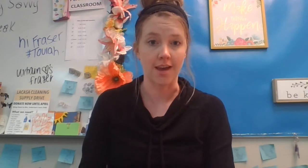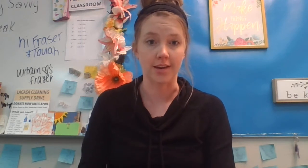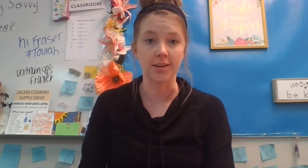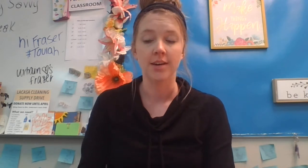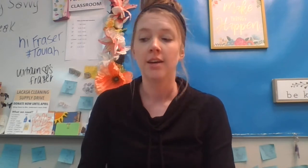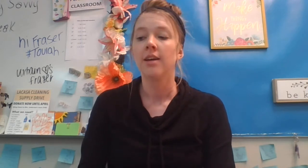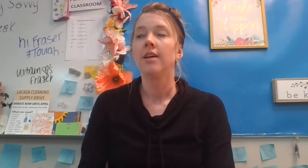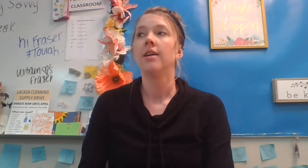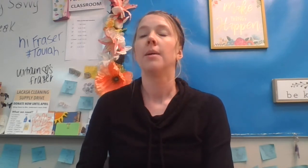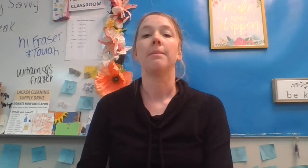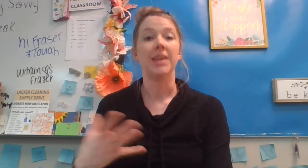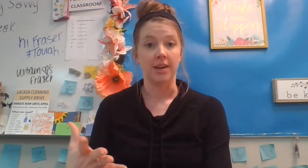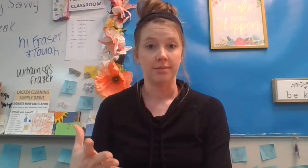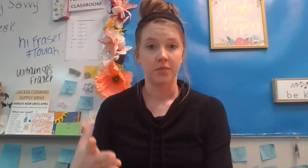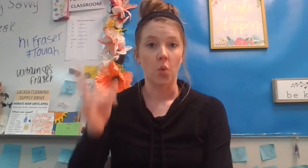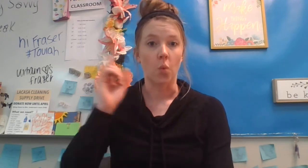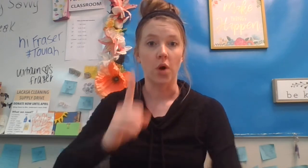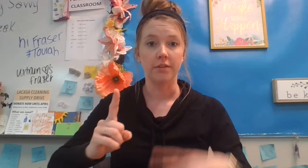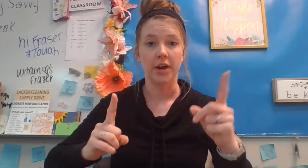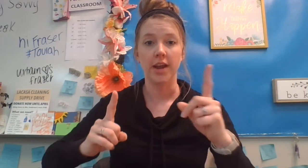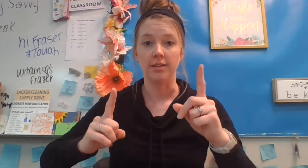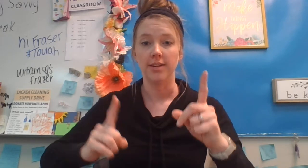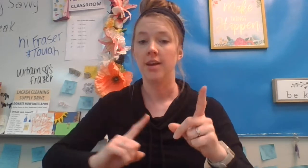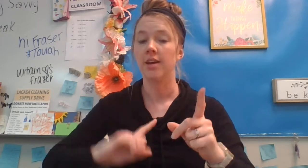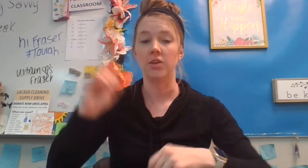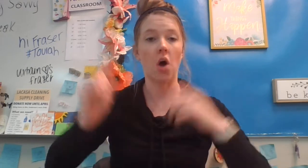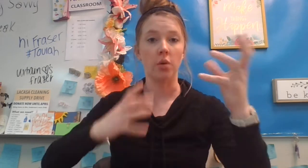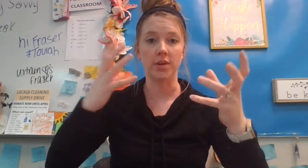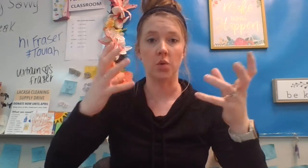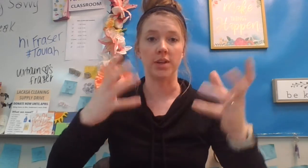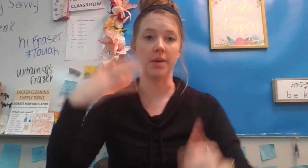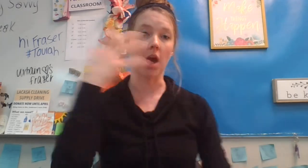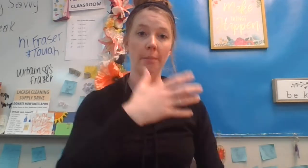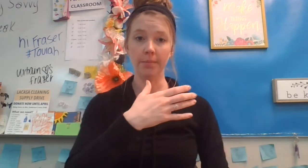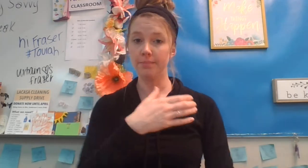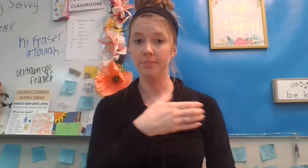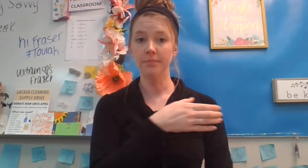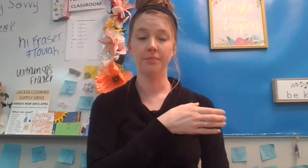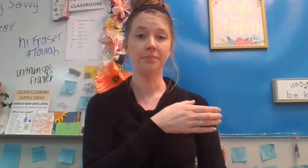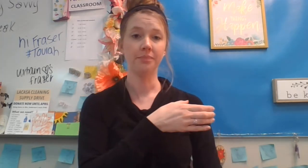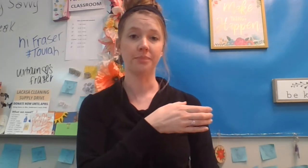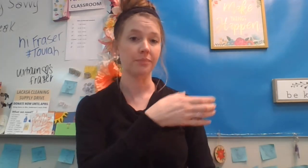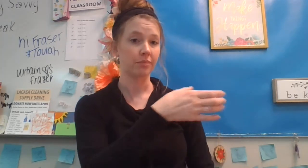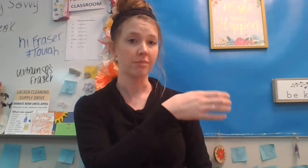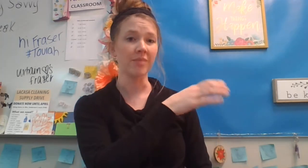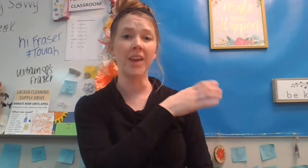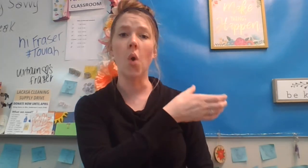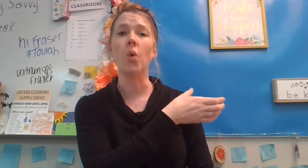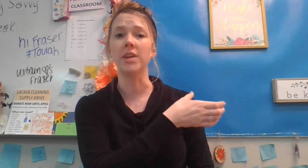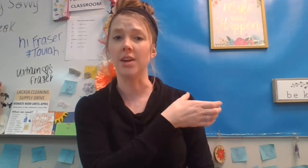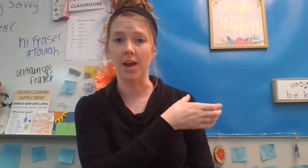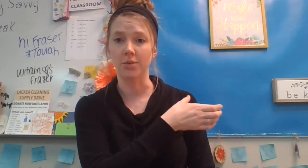hand. Meaning, one of your hands is always going to be up and holding an